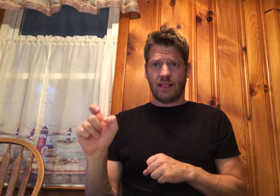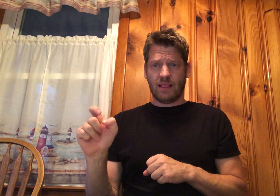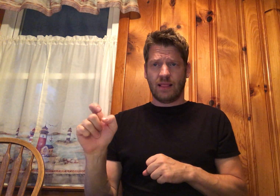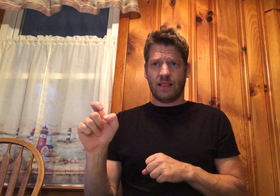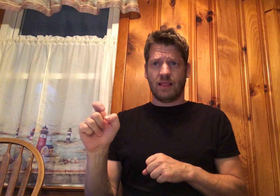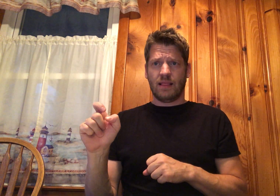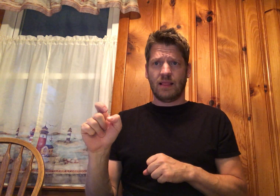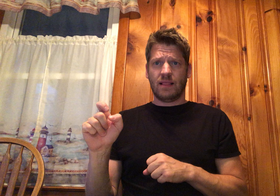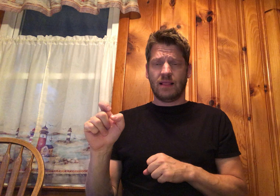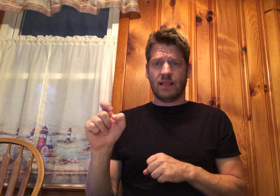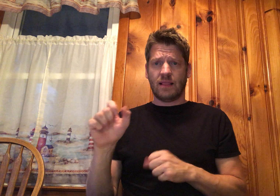approach